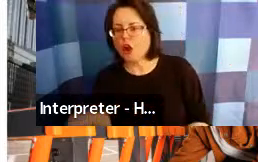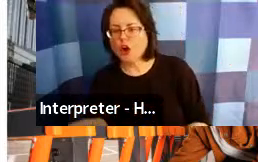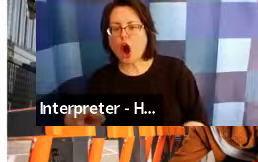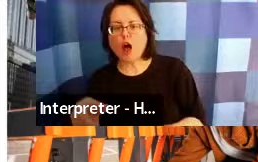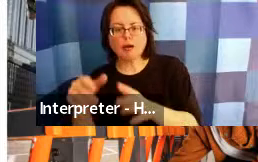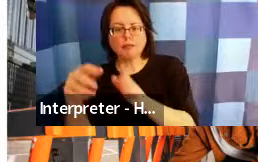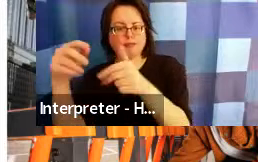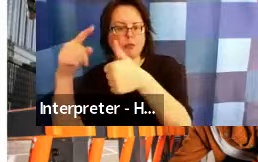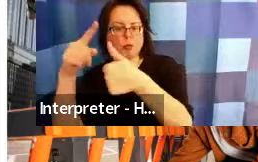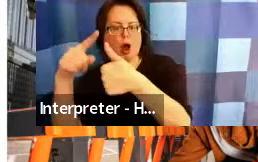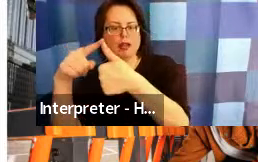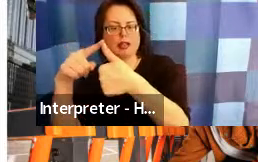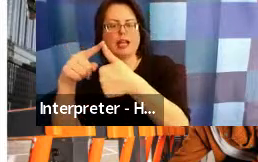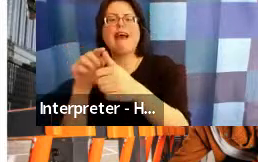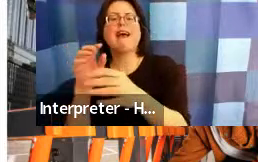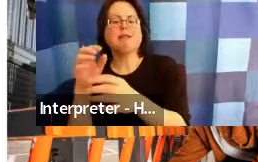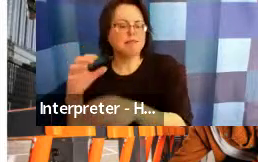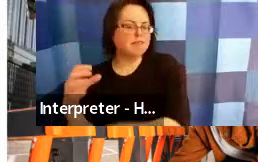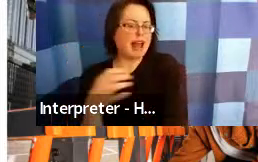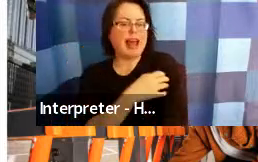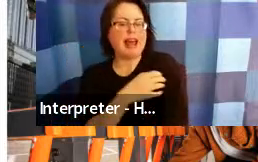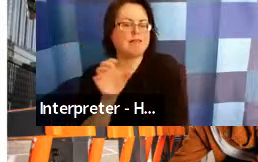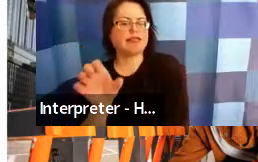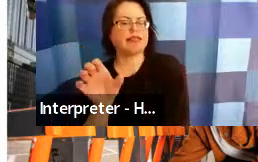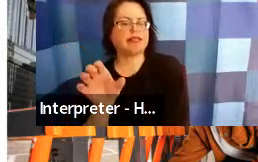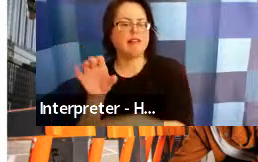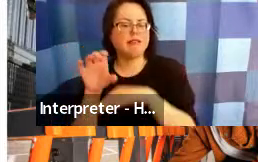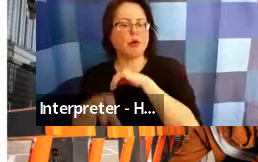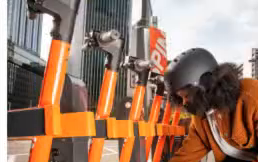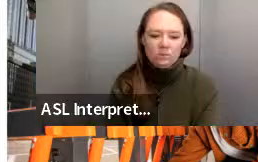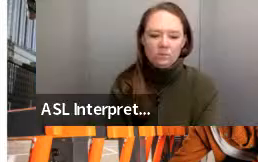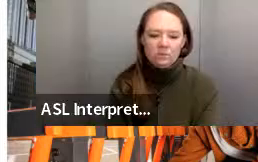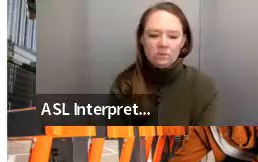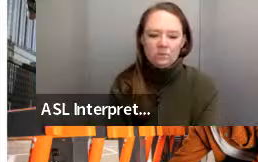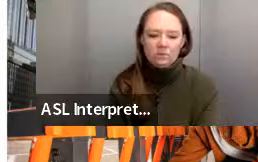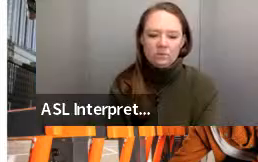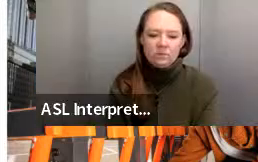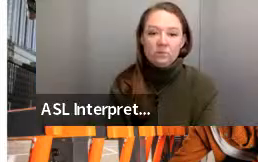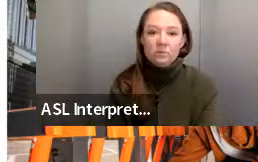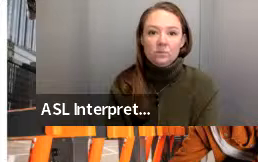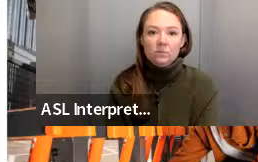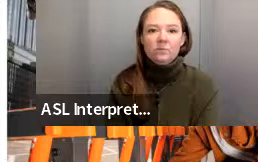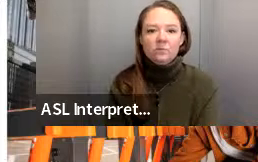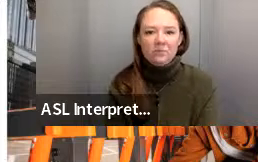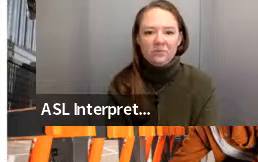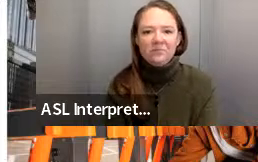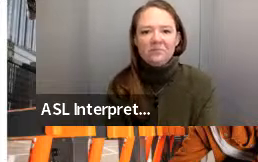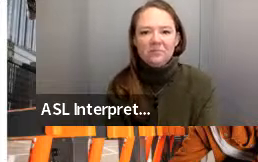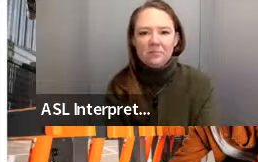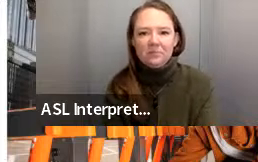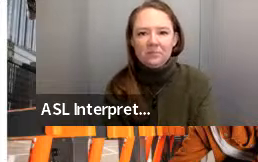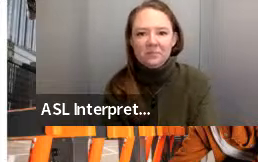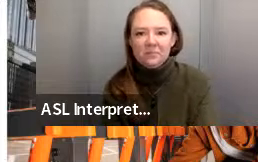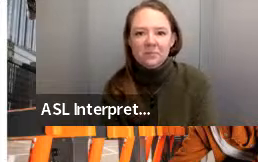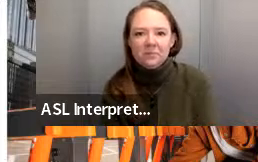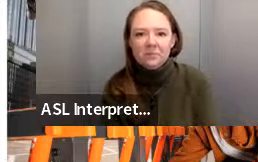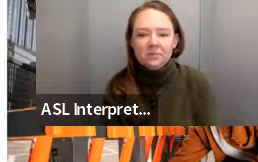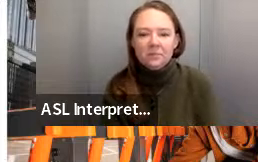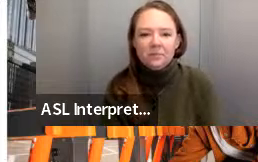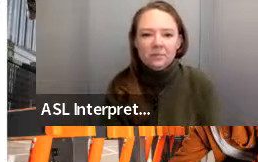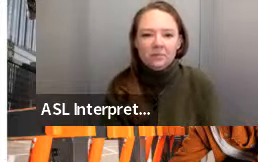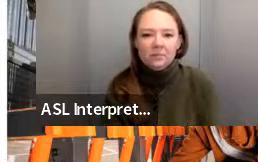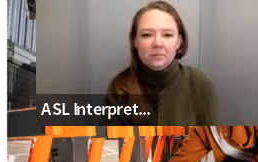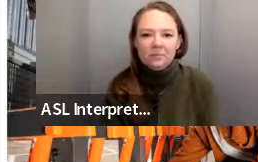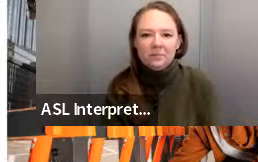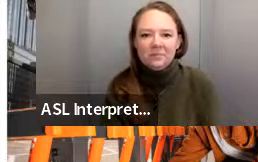reading enhanced enforcement against individual riders for incorrect parking. So talk about this a little bit further. We